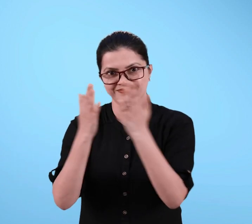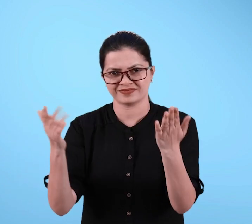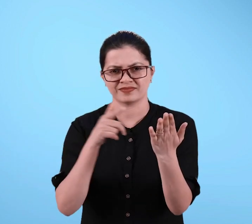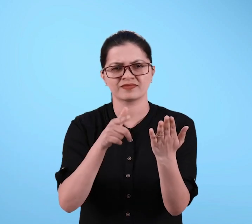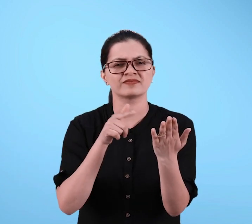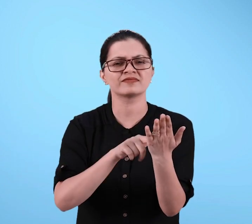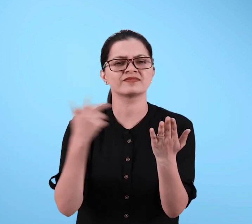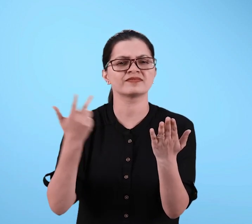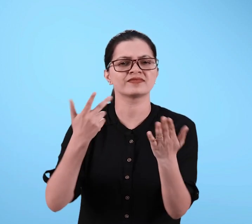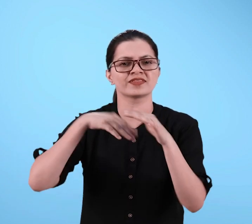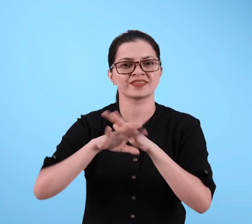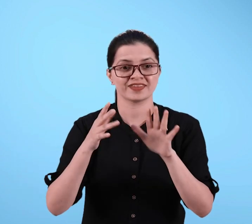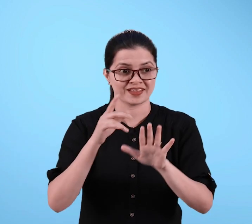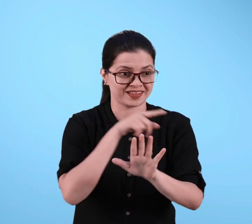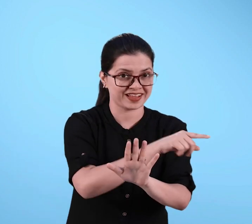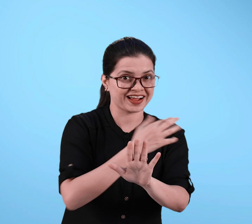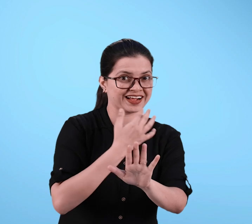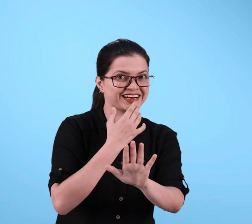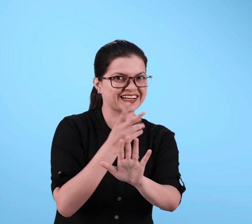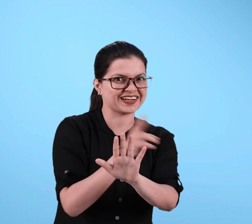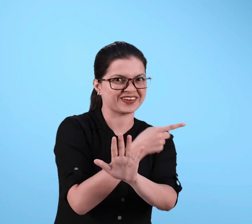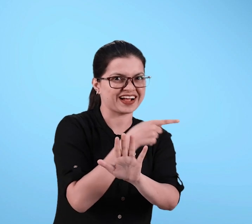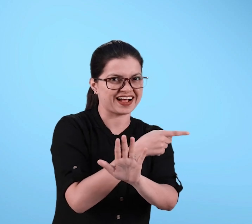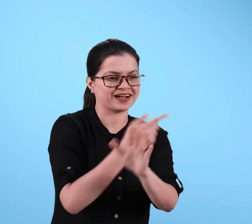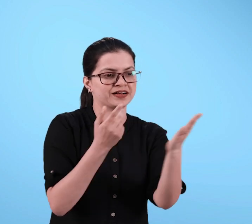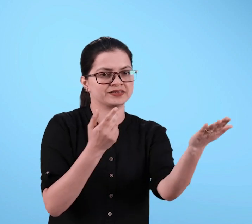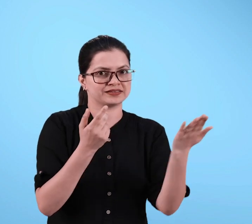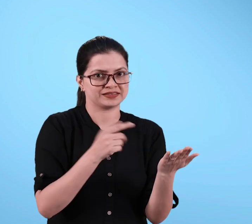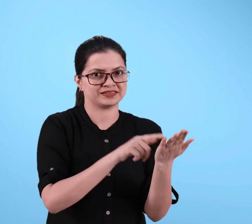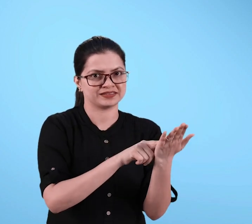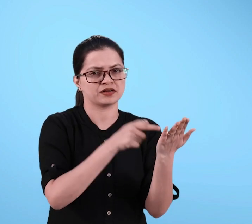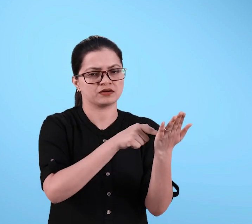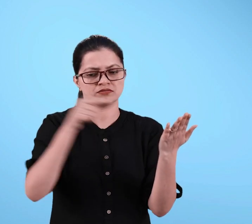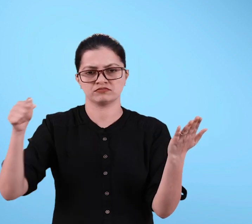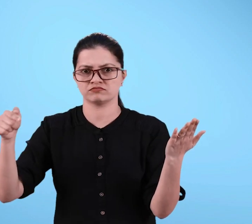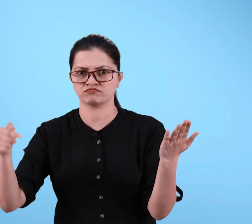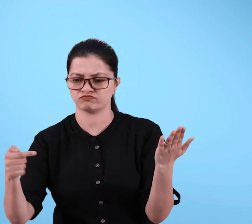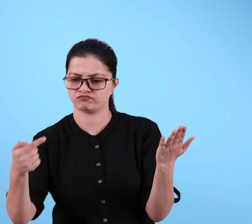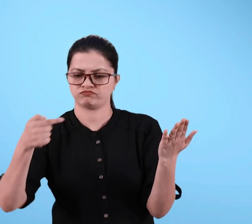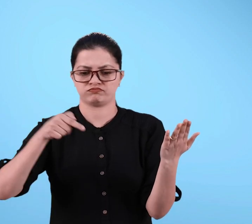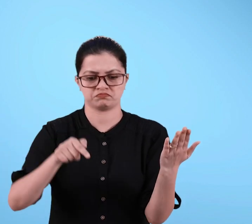Figure 3.12d shows the pattern after weaving all the strips.